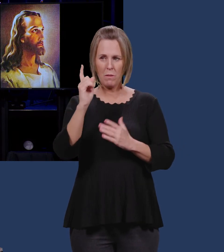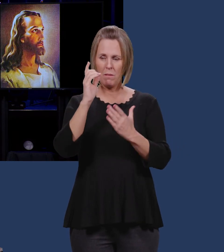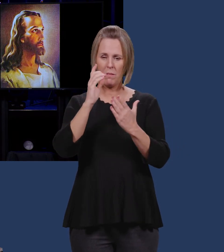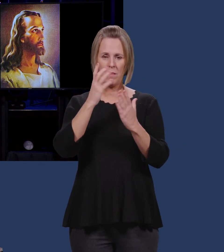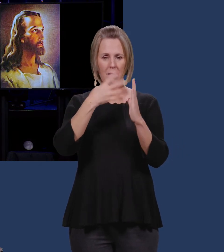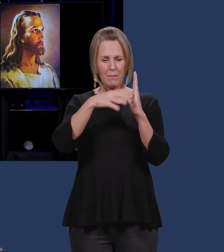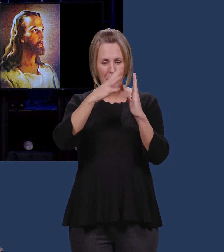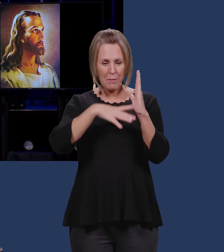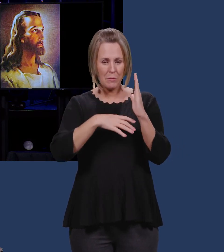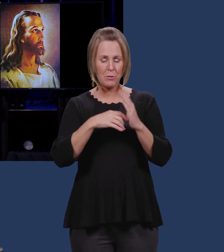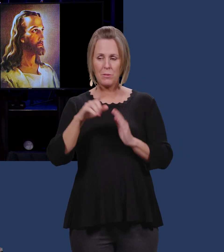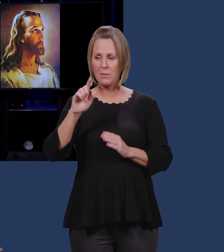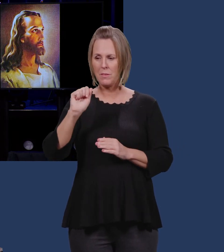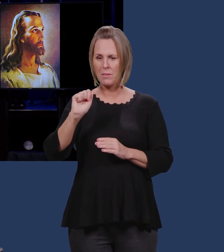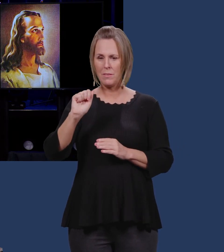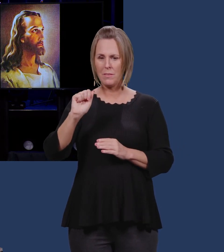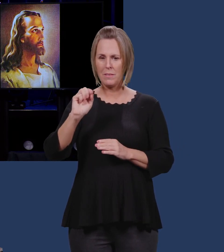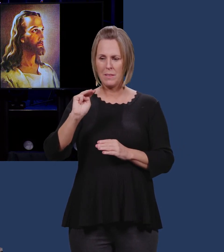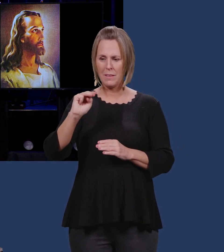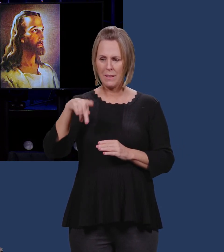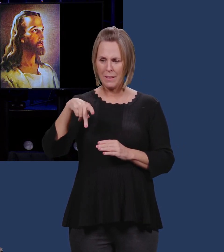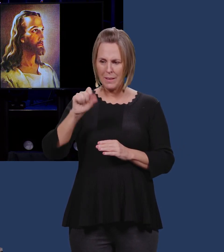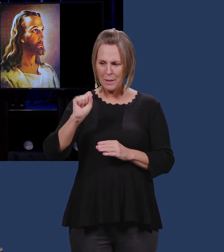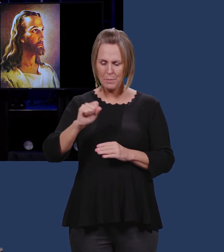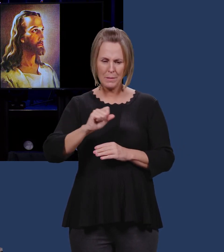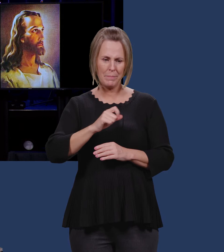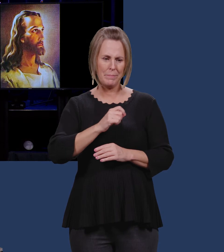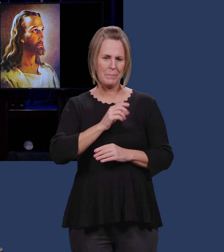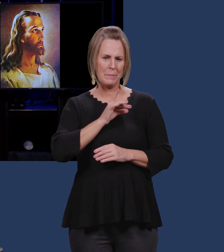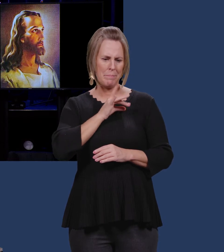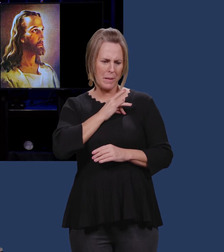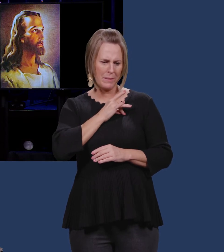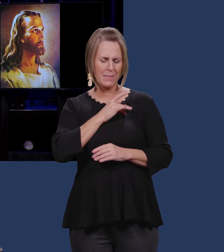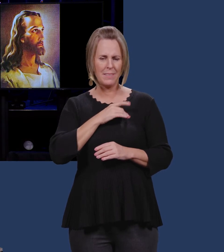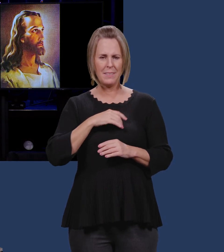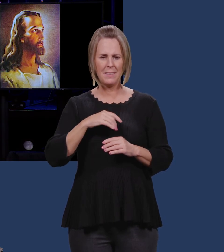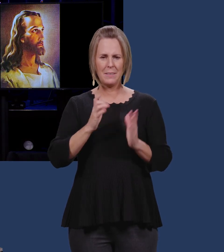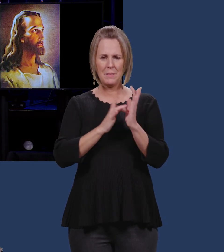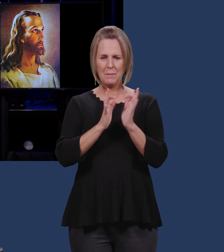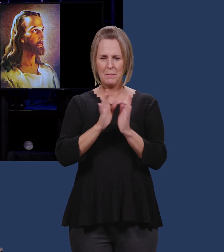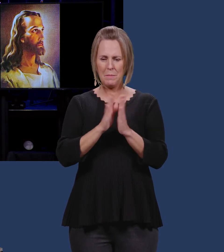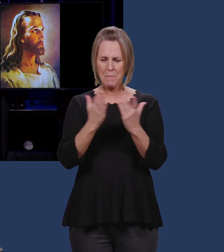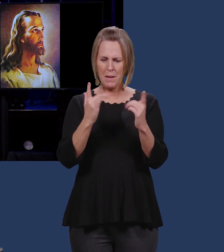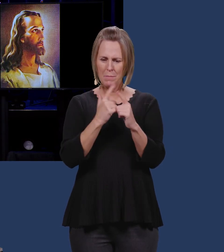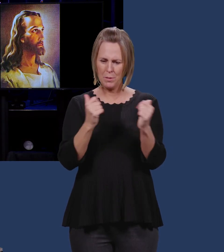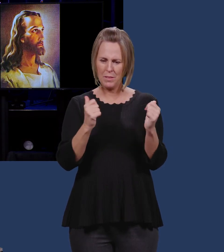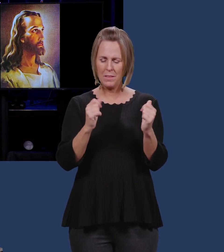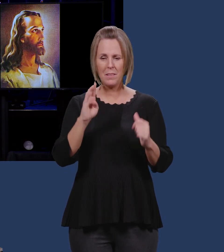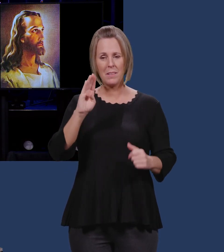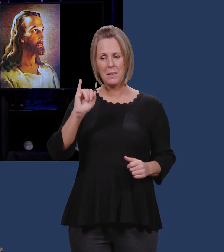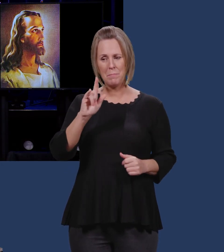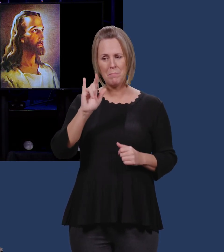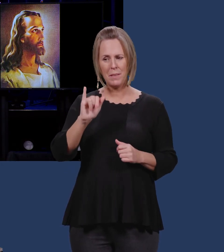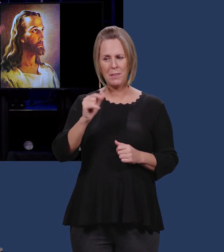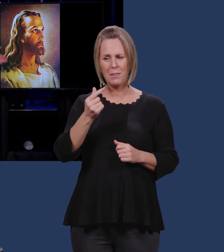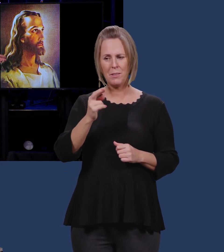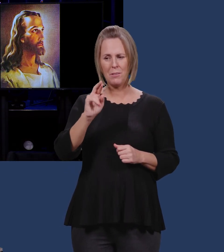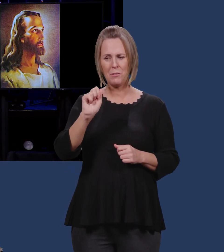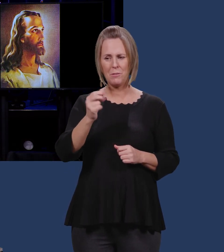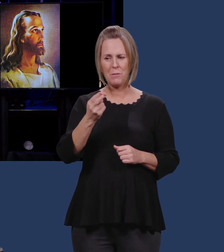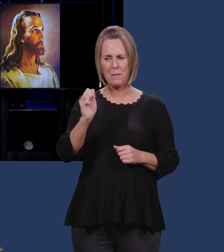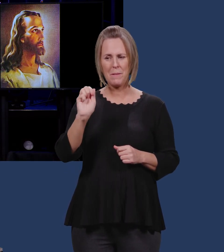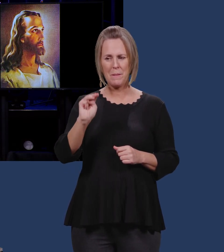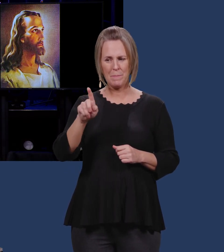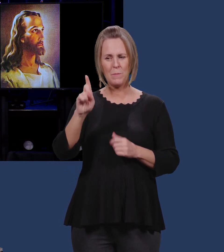lamps and stickers and Bibles and buttons. Billy Graham even used a picture of this Jesus on his